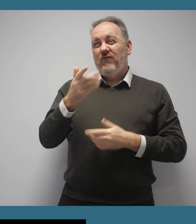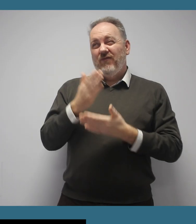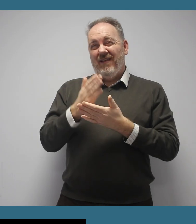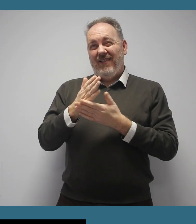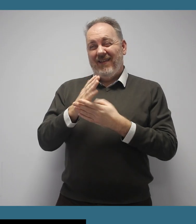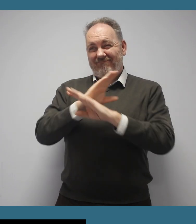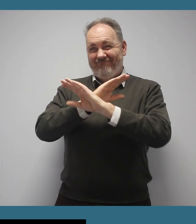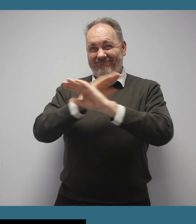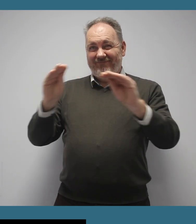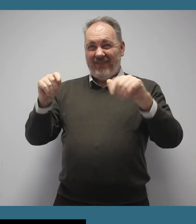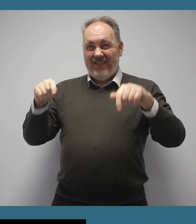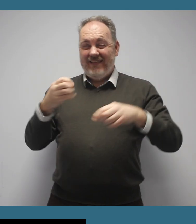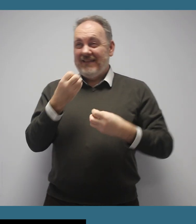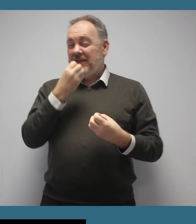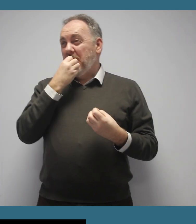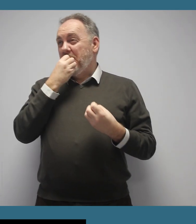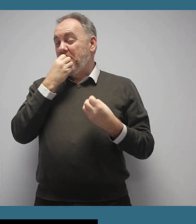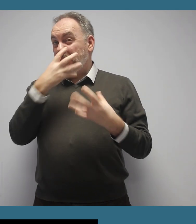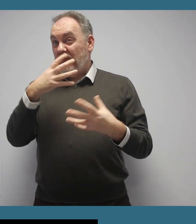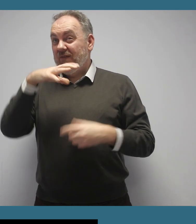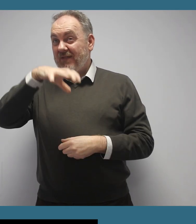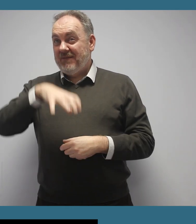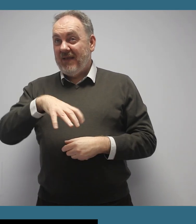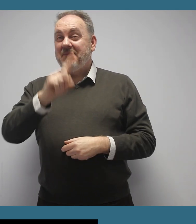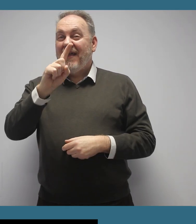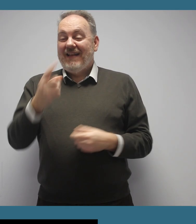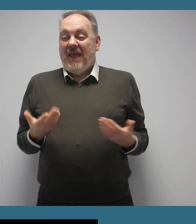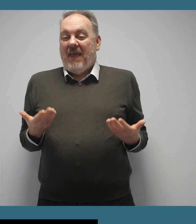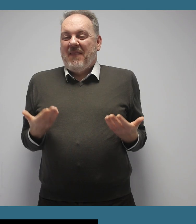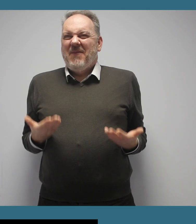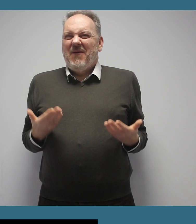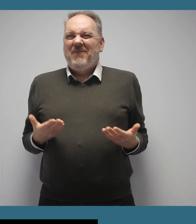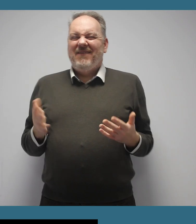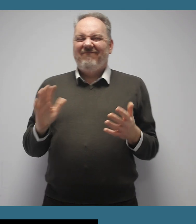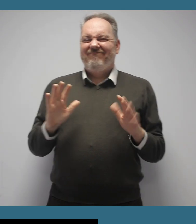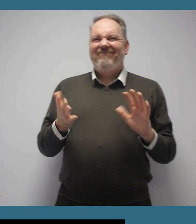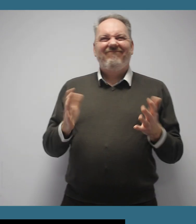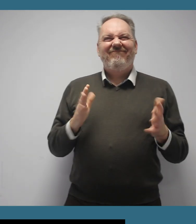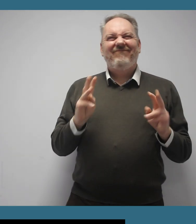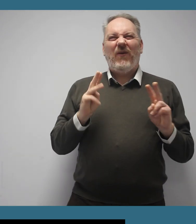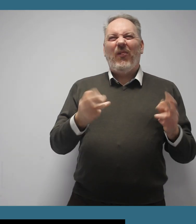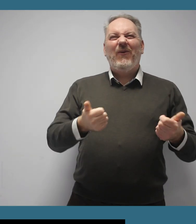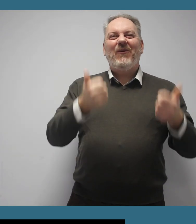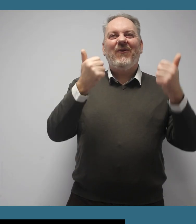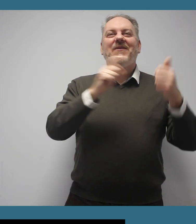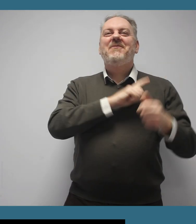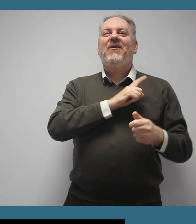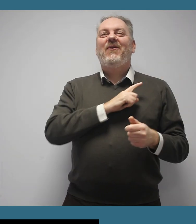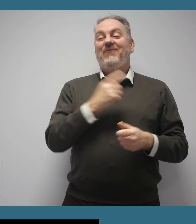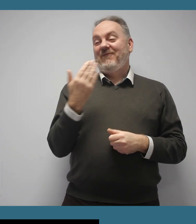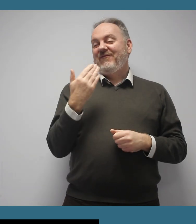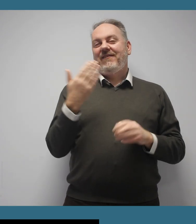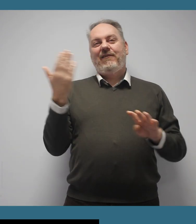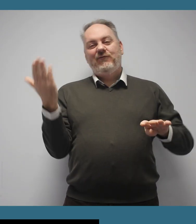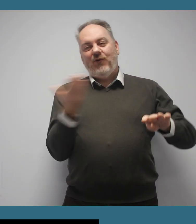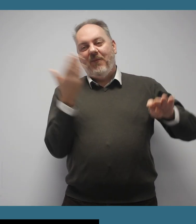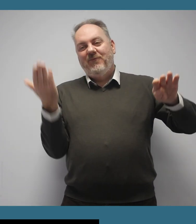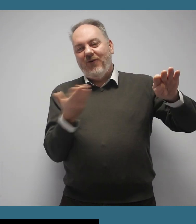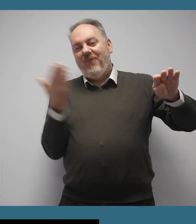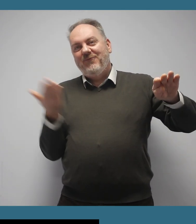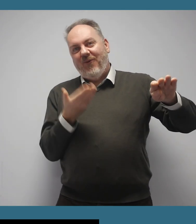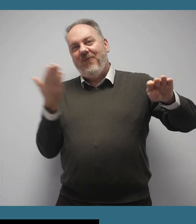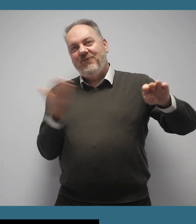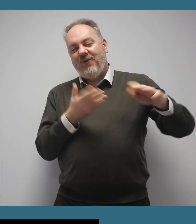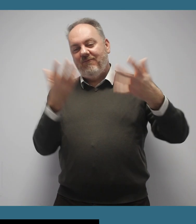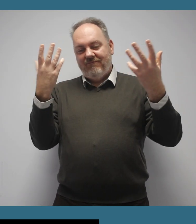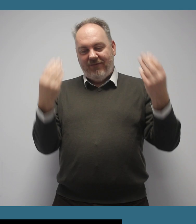well. Right now it's not looking as beautiful as it might, because we're just in that period where they've chopped everything down, but you know, you'll have